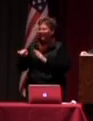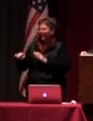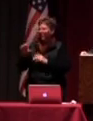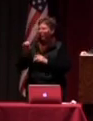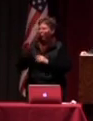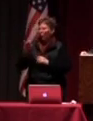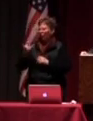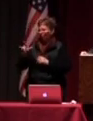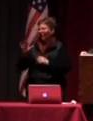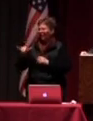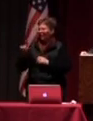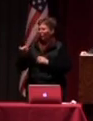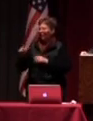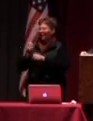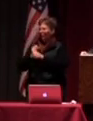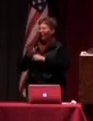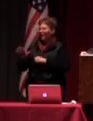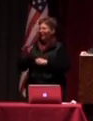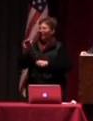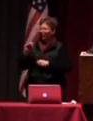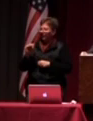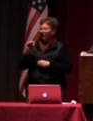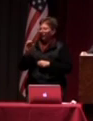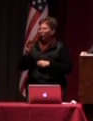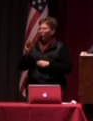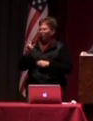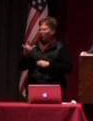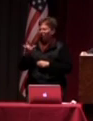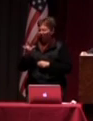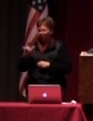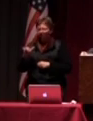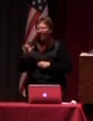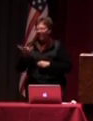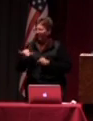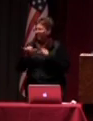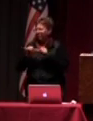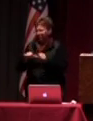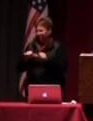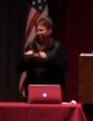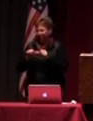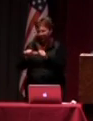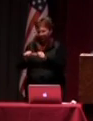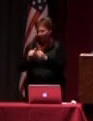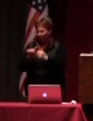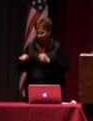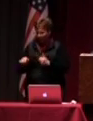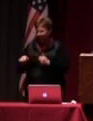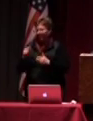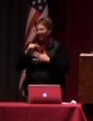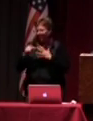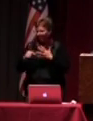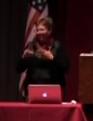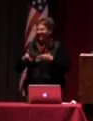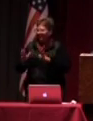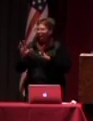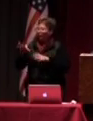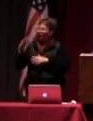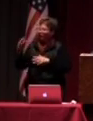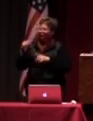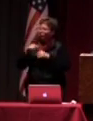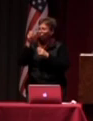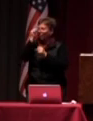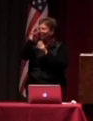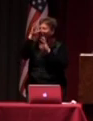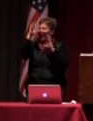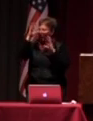And that's where he got his nickname, the little corporal, le petit caporal, that stuck with him. All these things allowed the French to imagine an